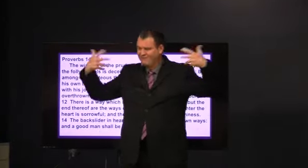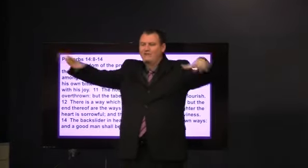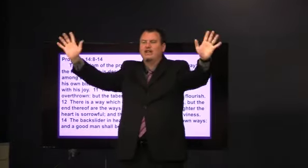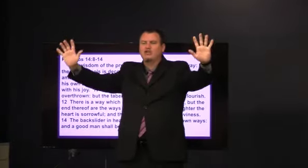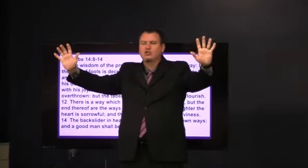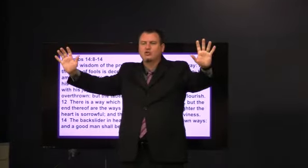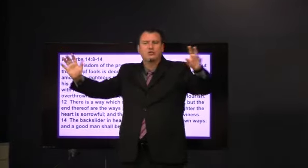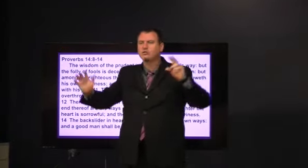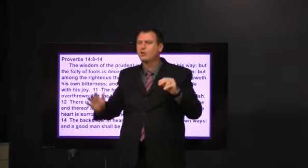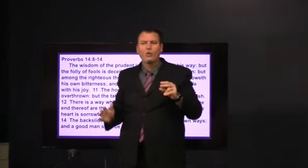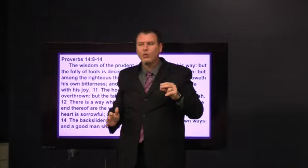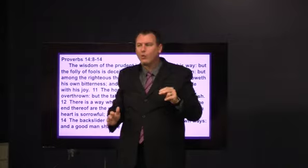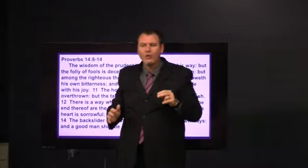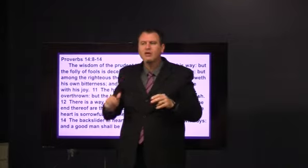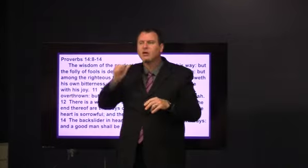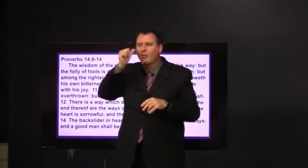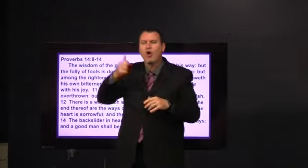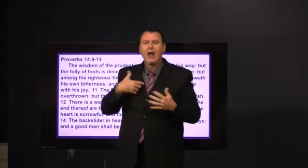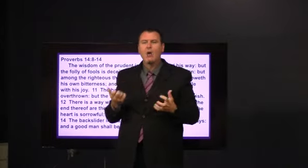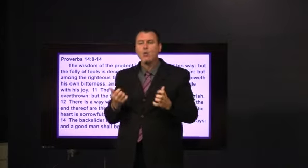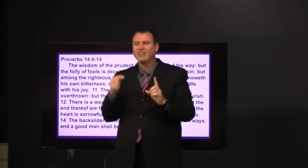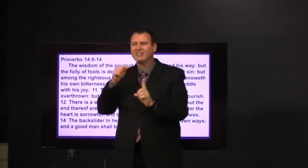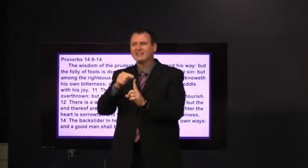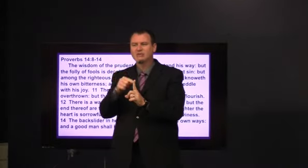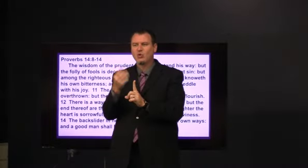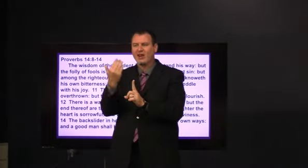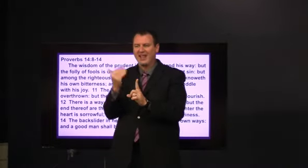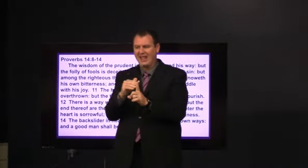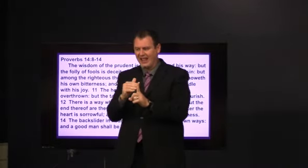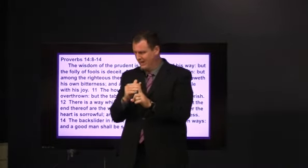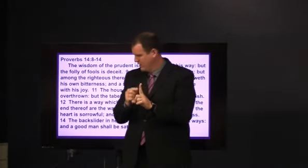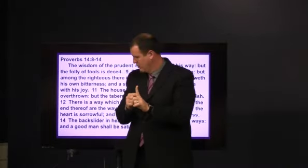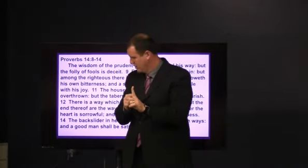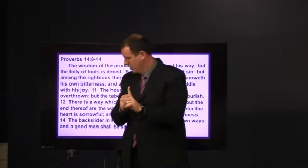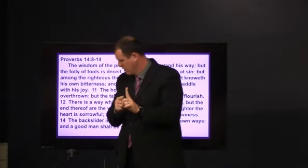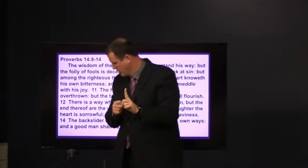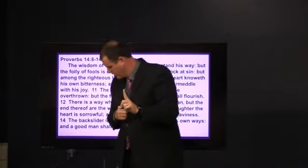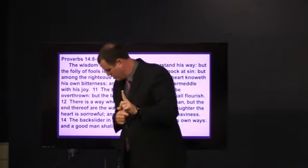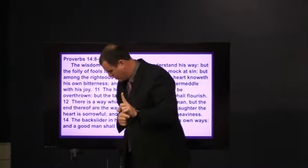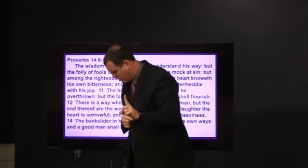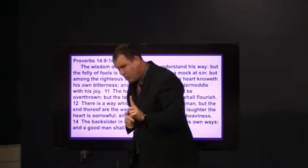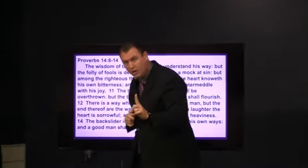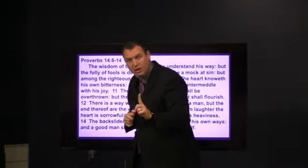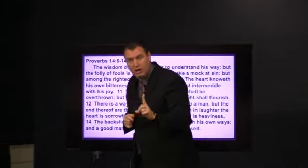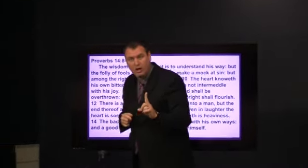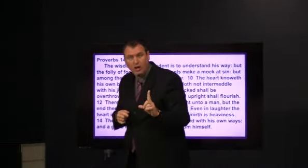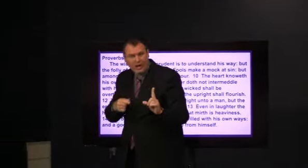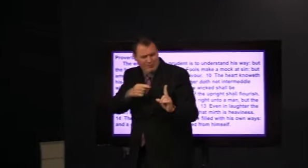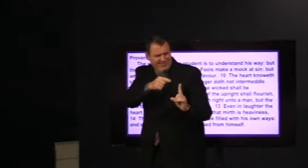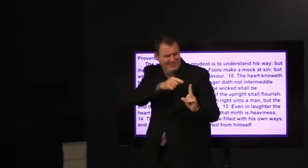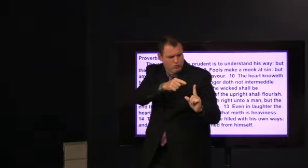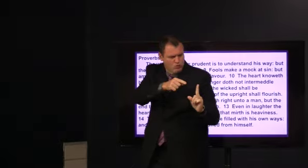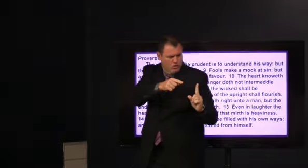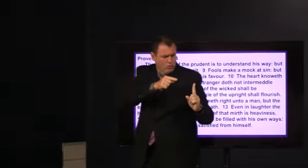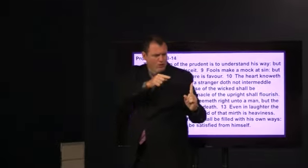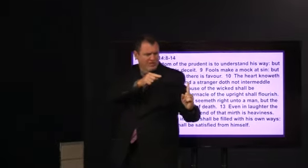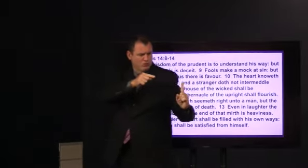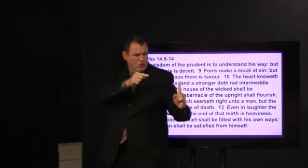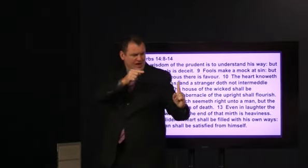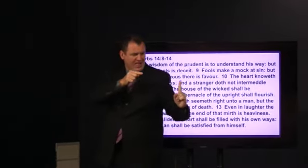Yes, I finally got the good one. No, you never have that feeling. You always want to try again